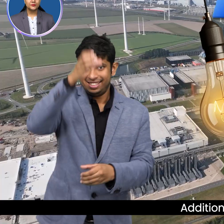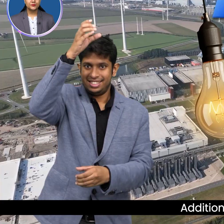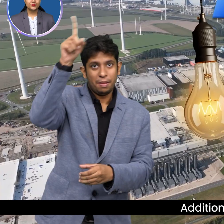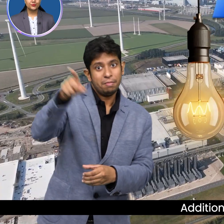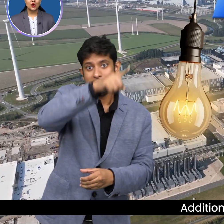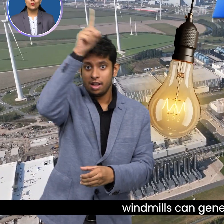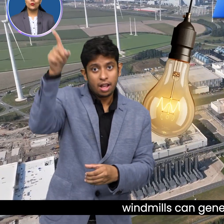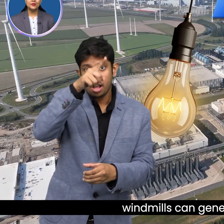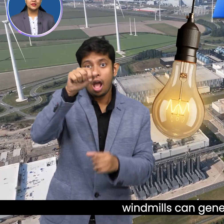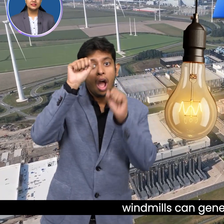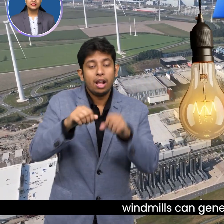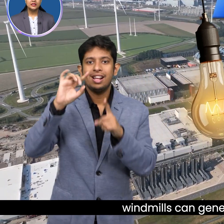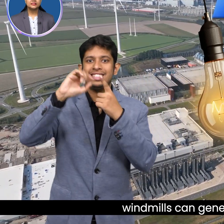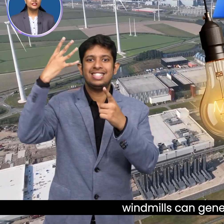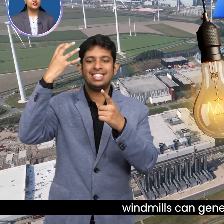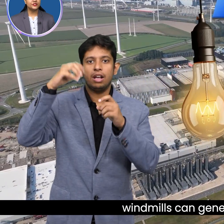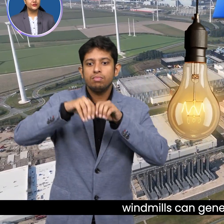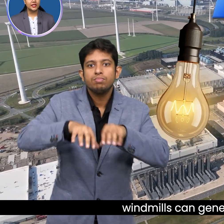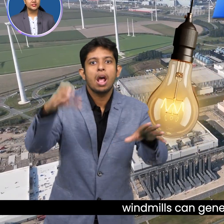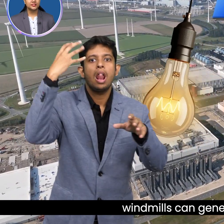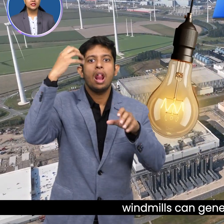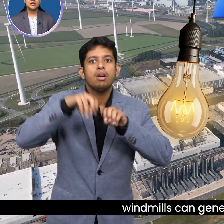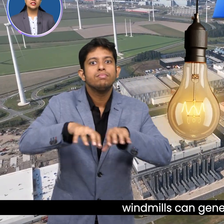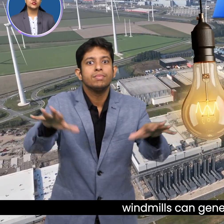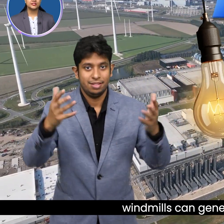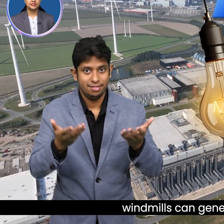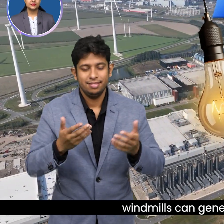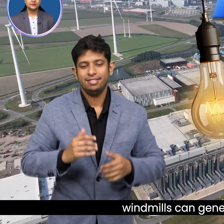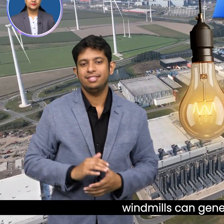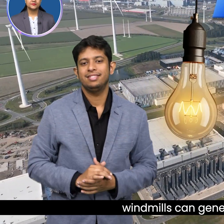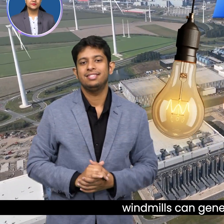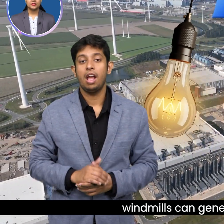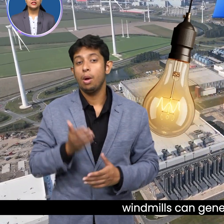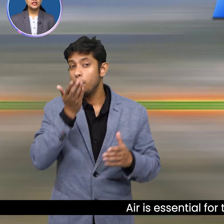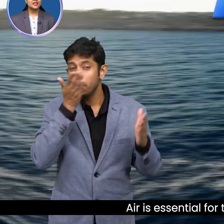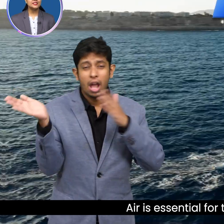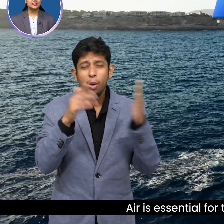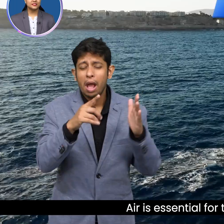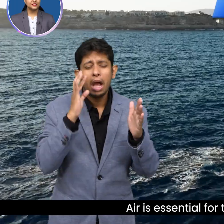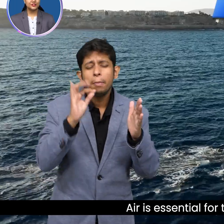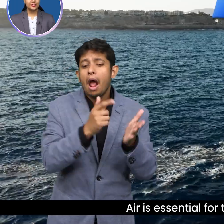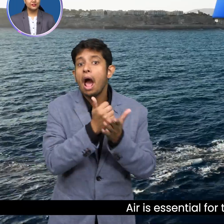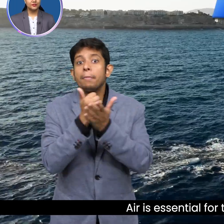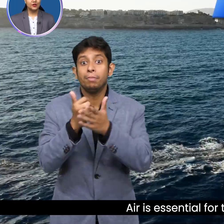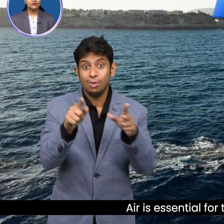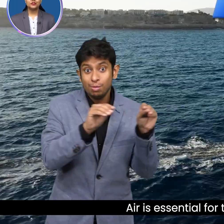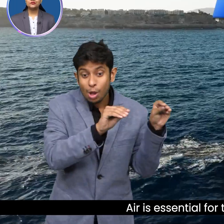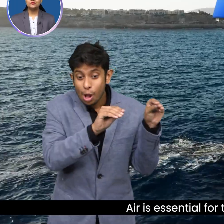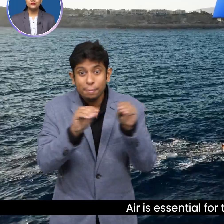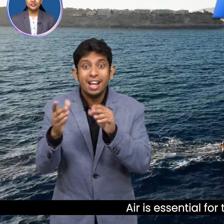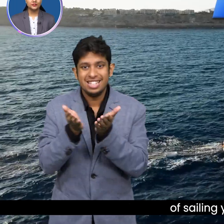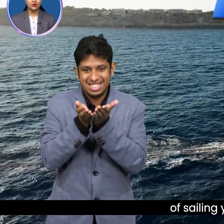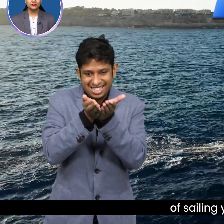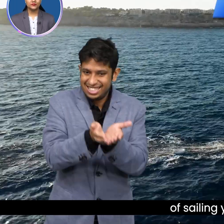Additionally, windmills can generate electricity. Air is essential for